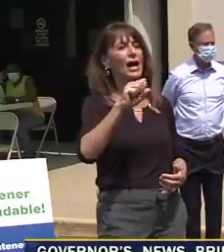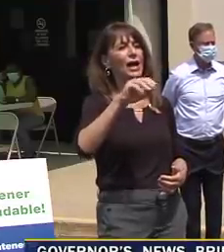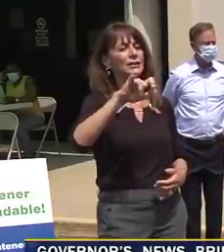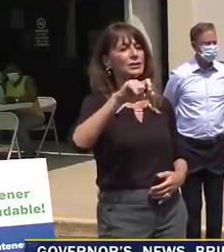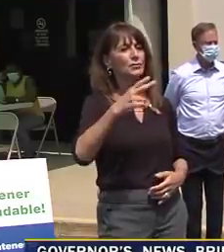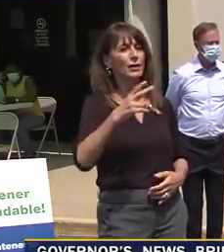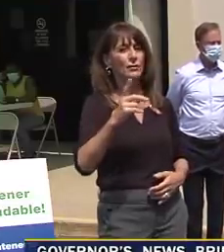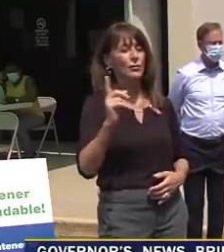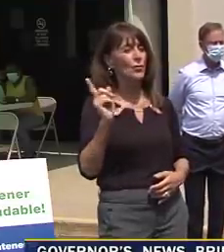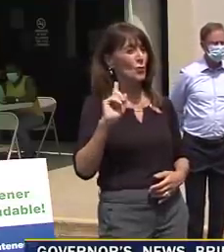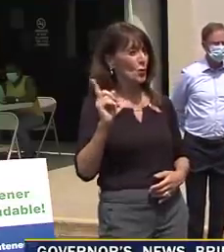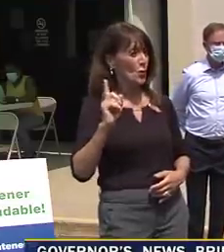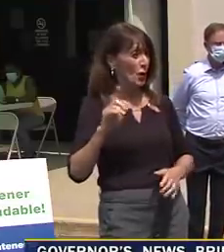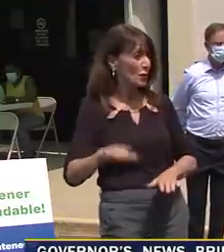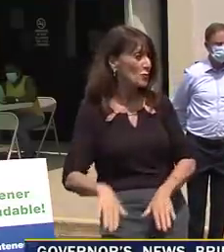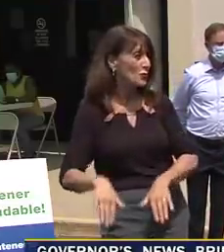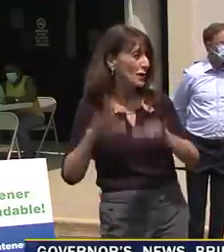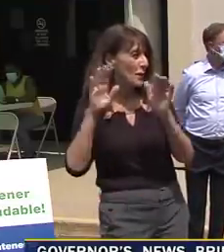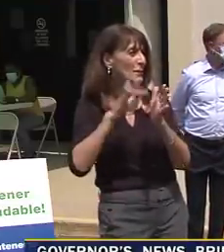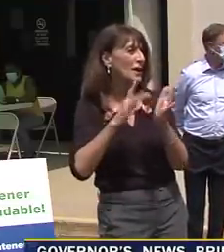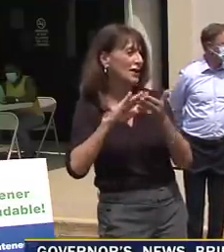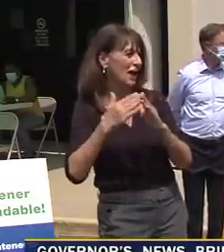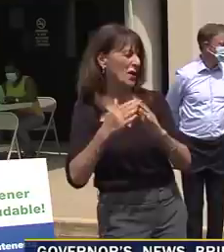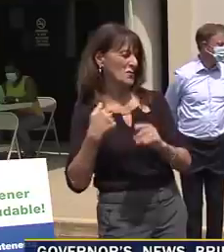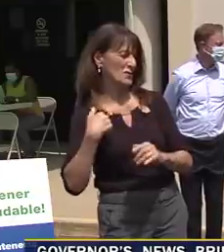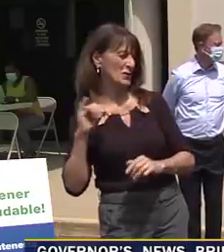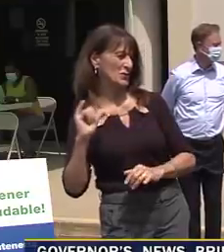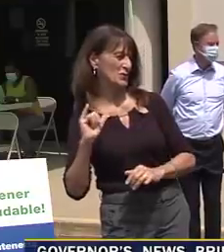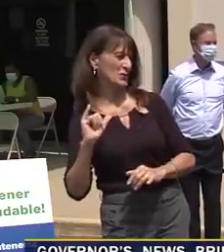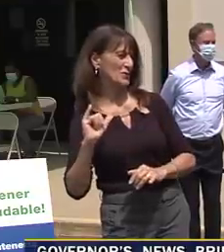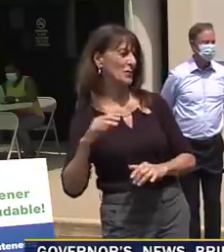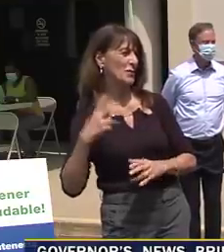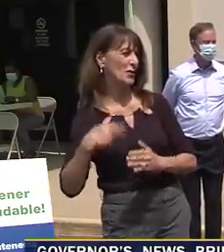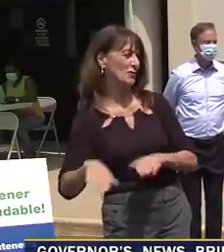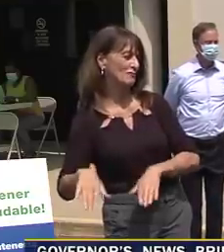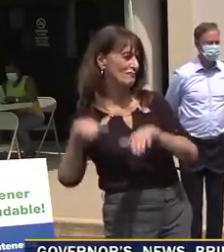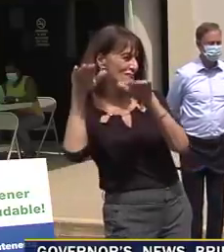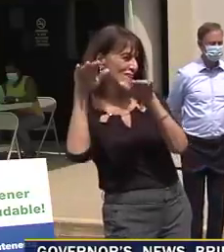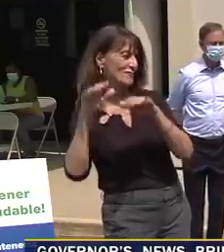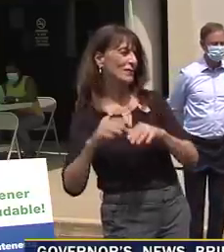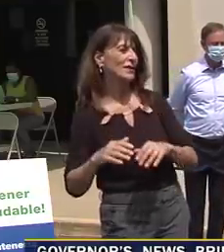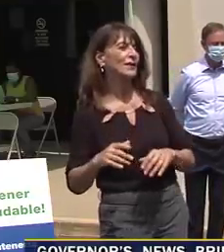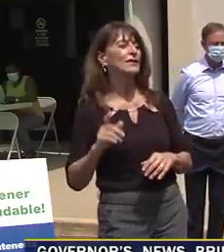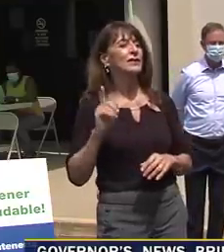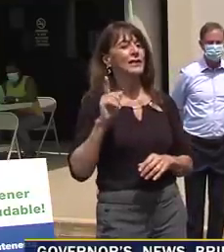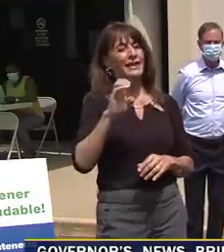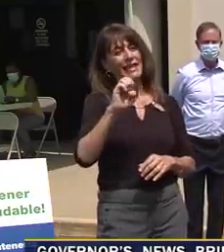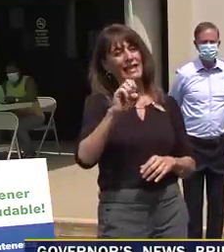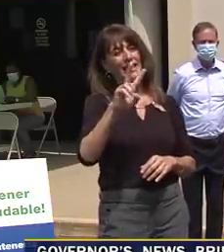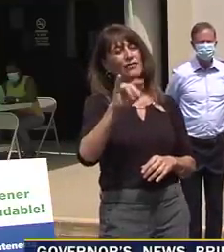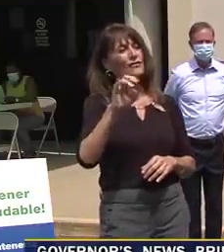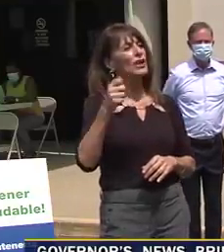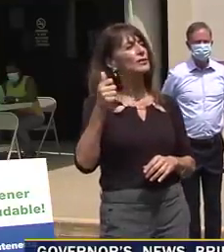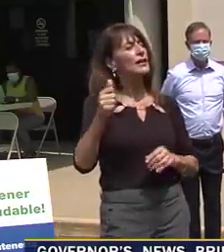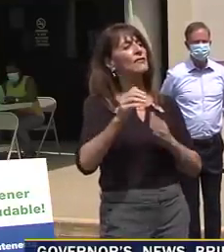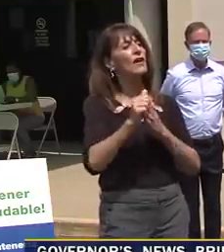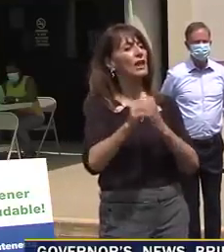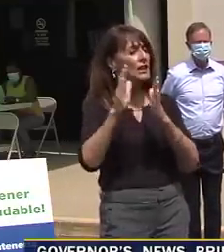both Middletown girls, born and bred, and Yvette has been a leader of this